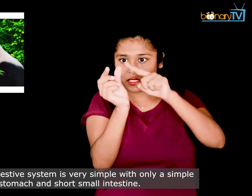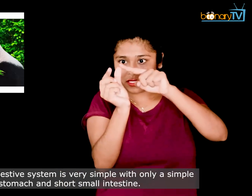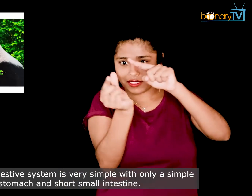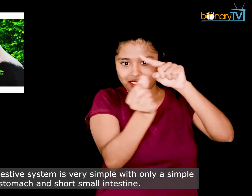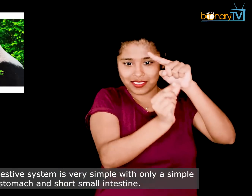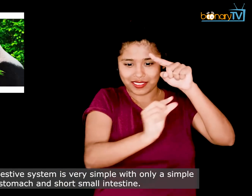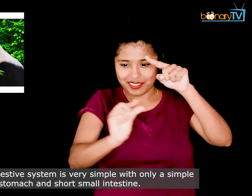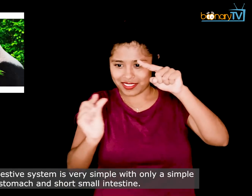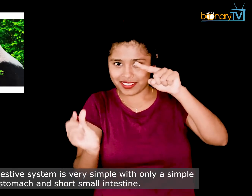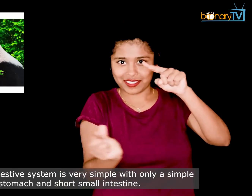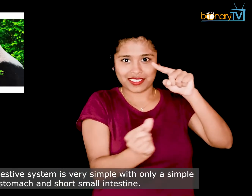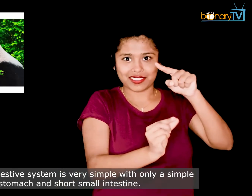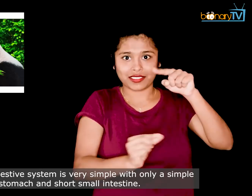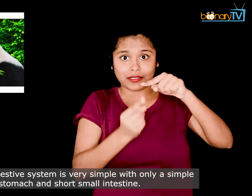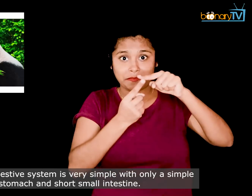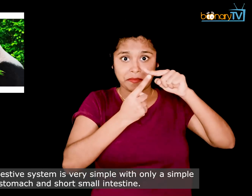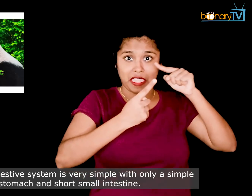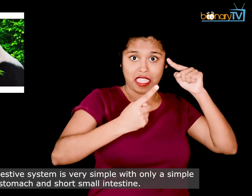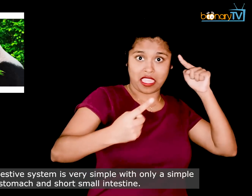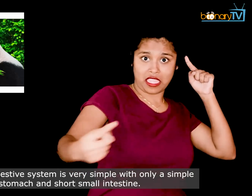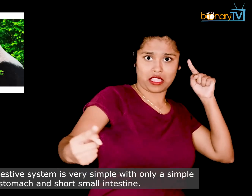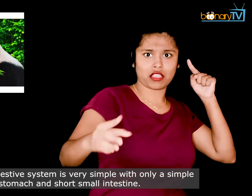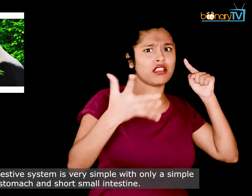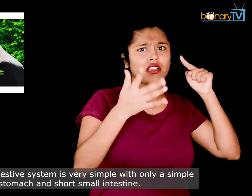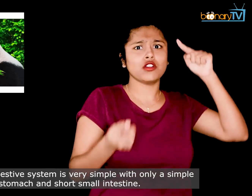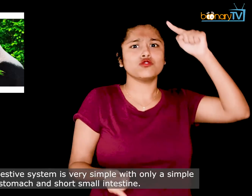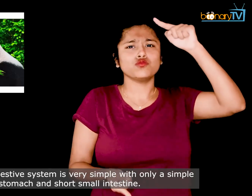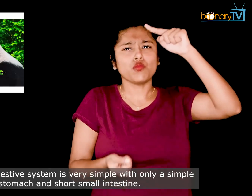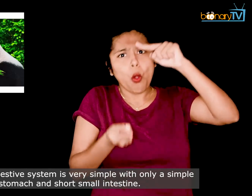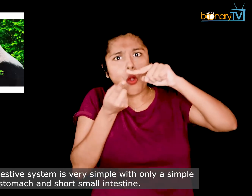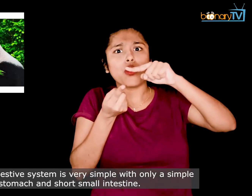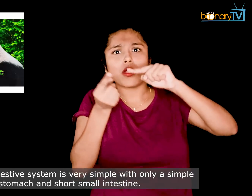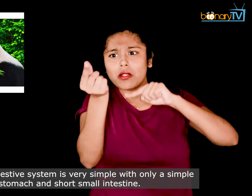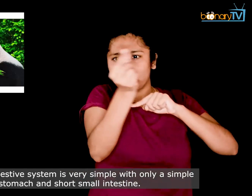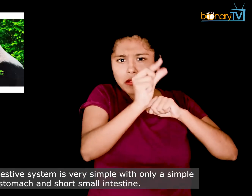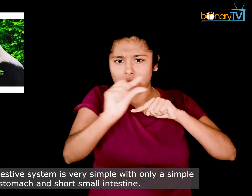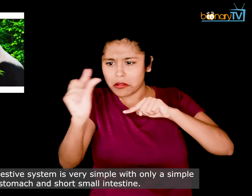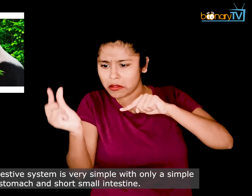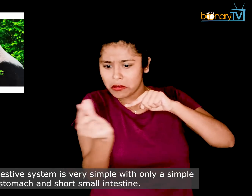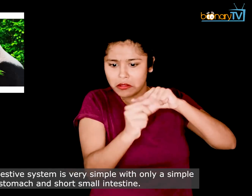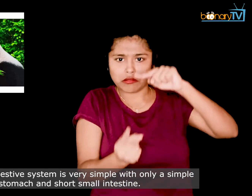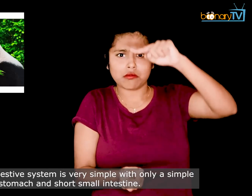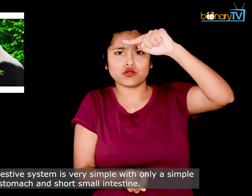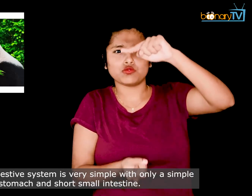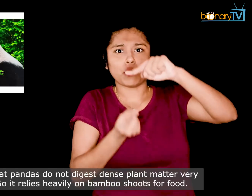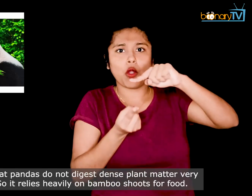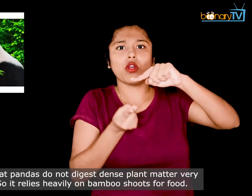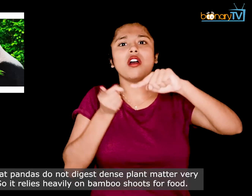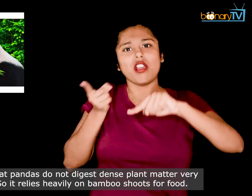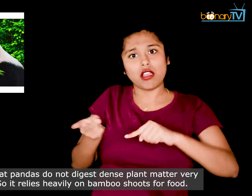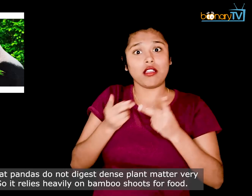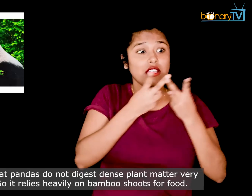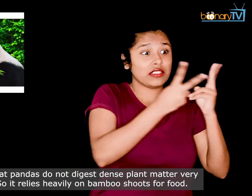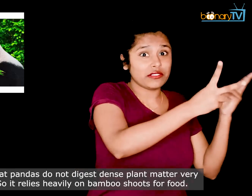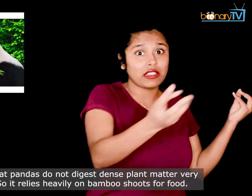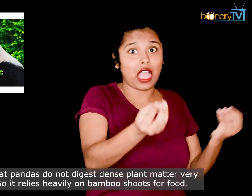simple stomach and short small intestine. This means that pandas do